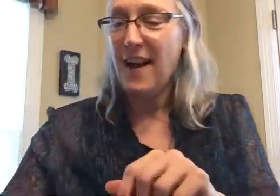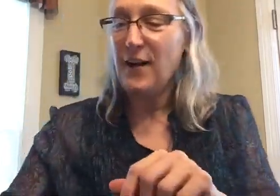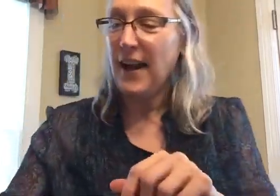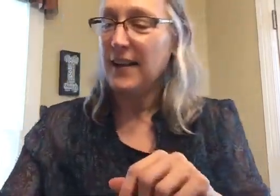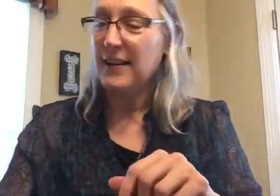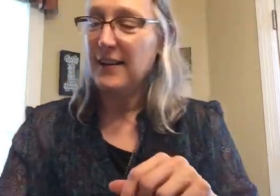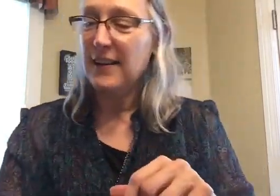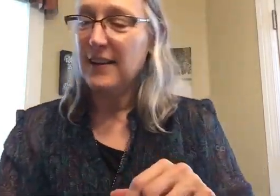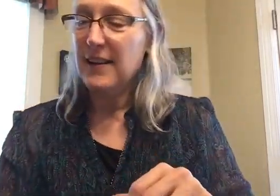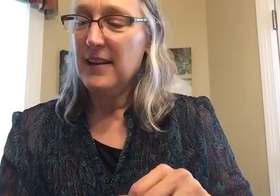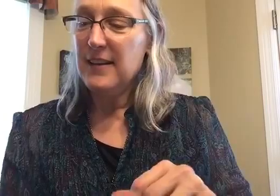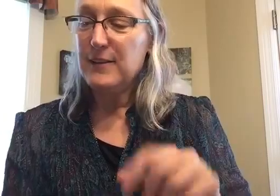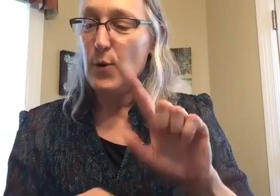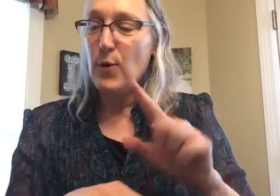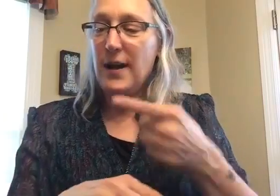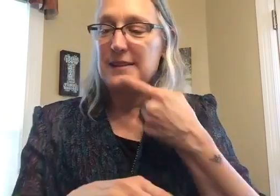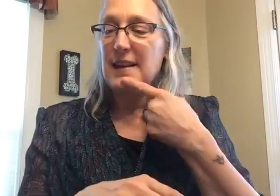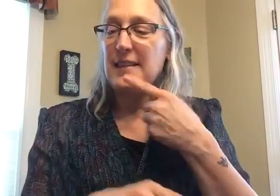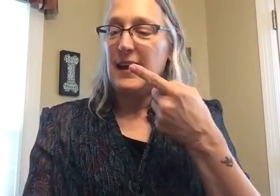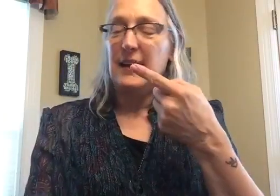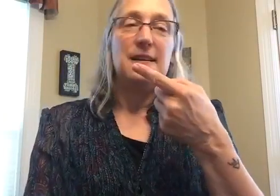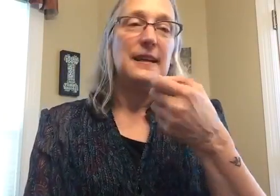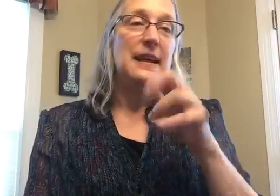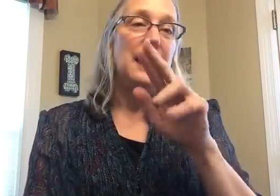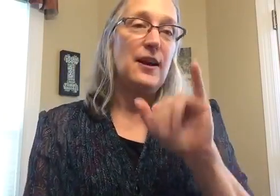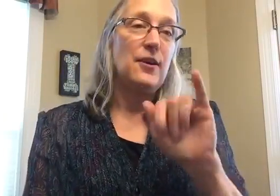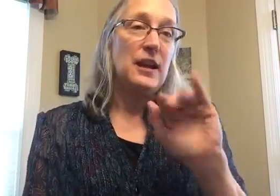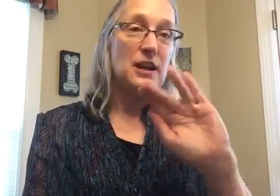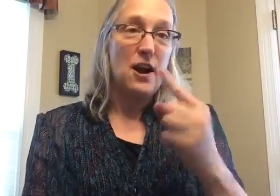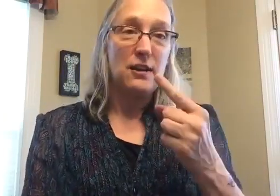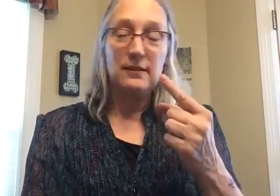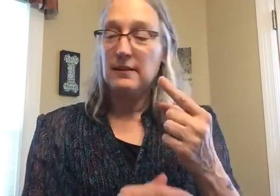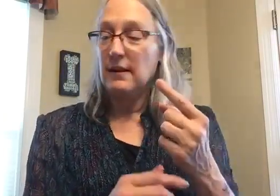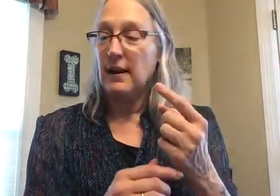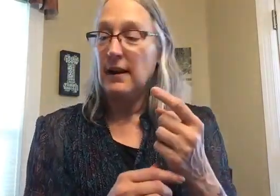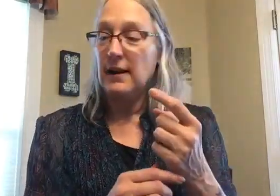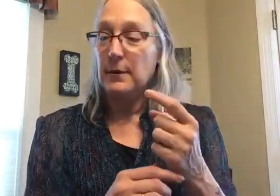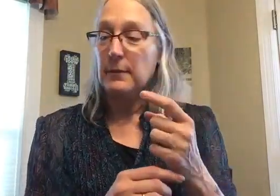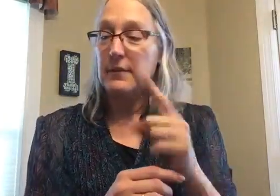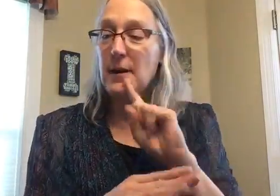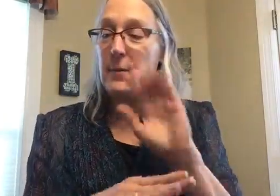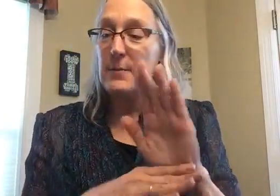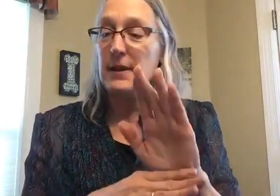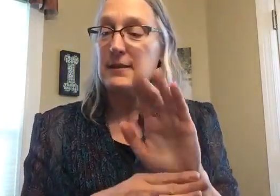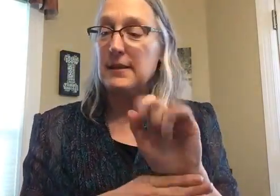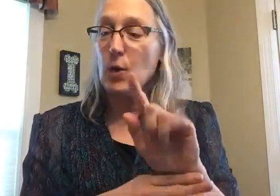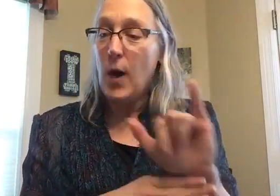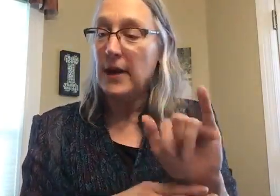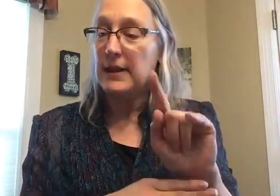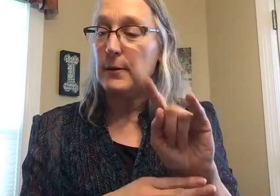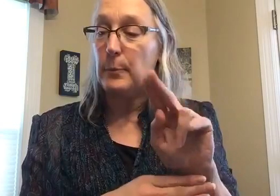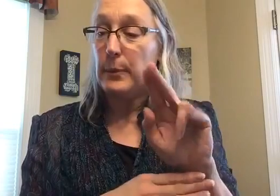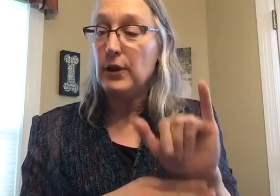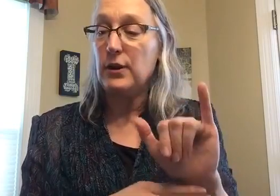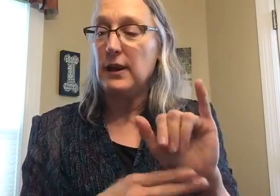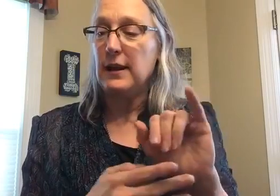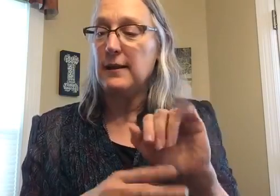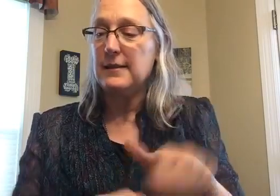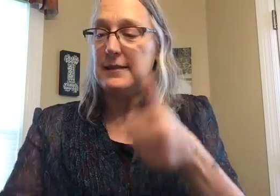Okay, so I said that Gary Young's commitment to the quality and purity set up